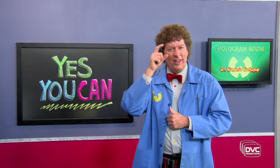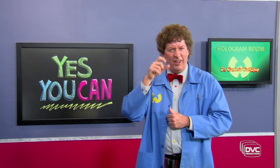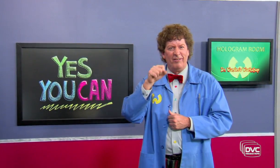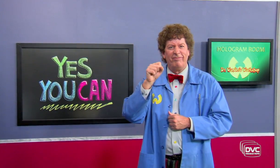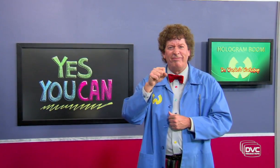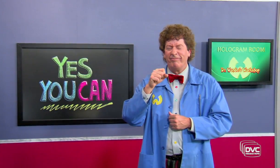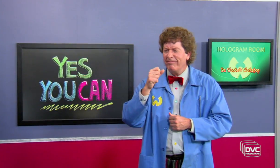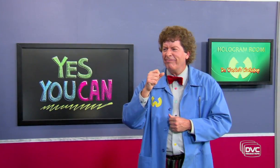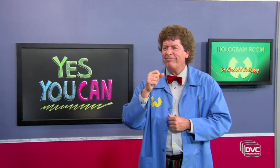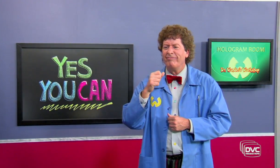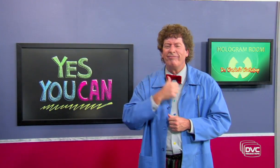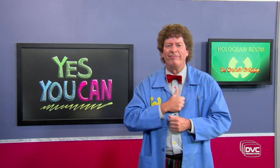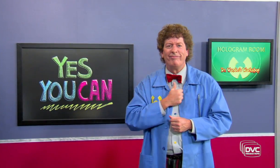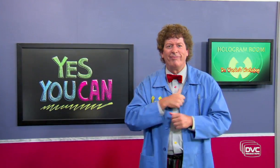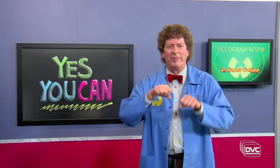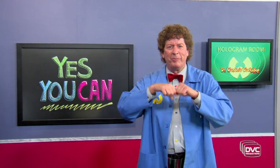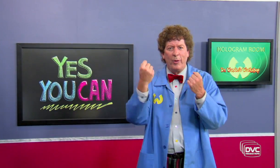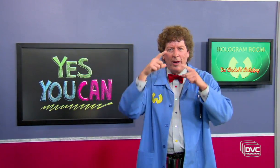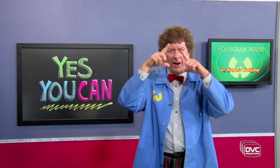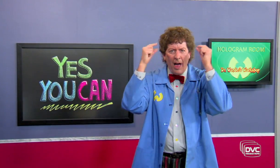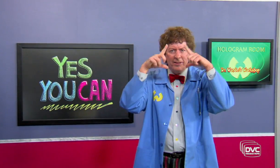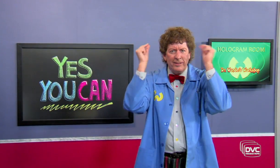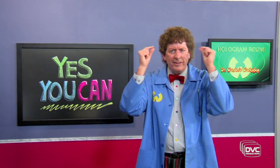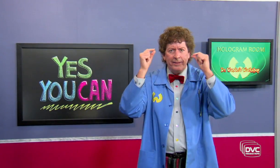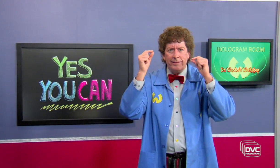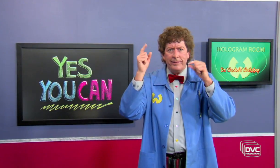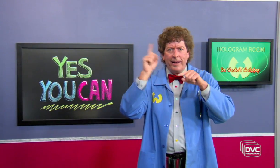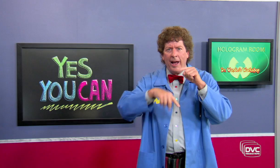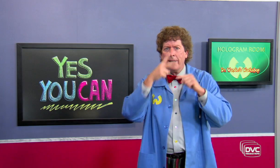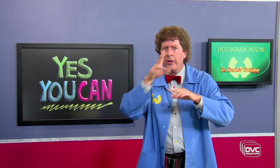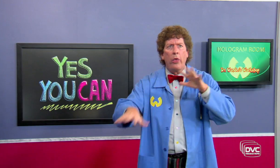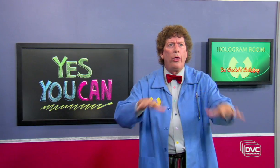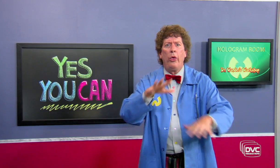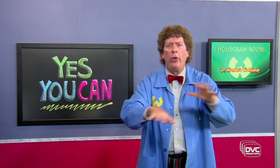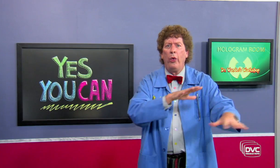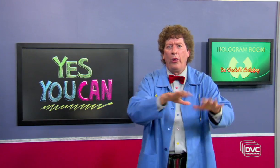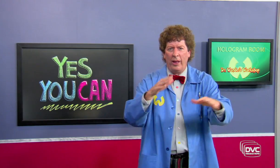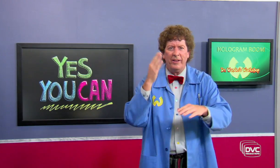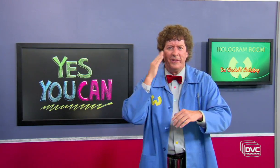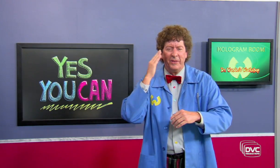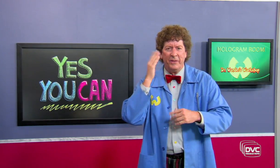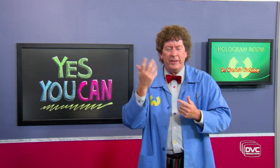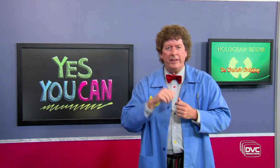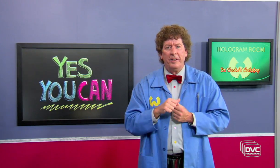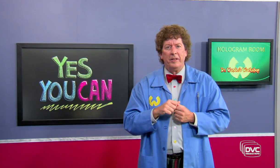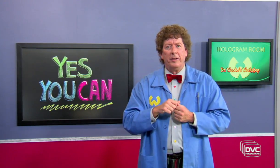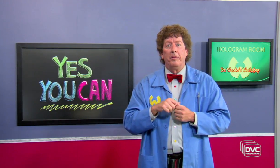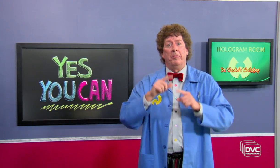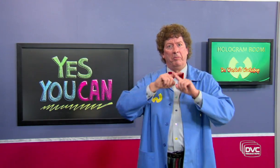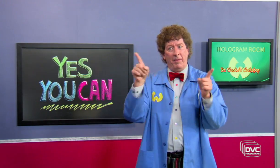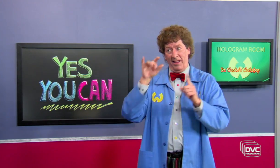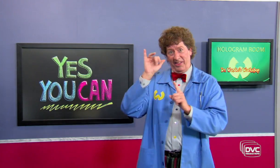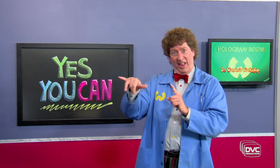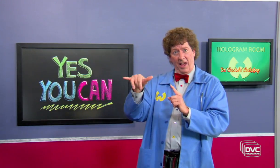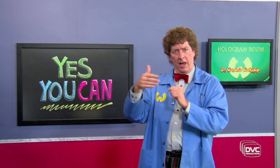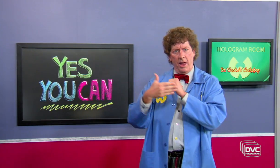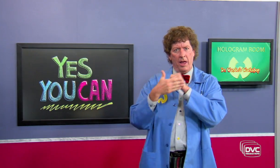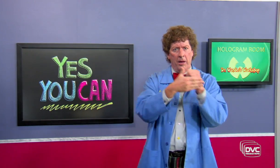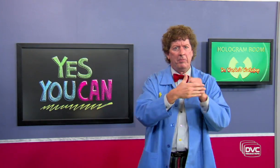Edwin broke his glasses. Sorry that happened. He couldn't see and he stumbled around. But it gave Lisa